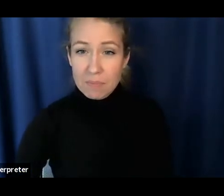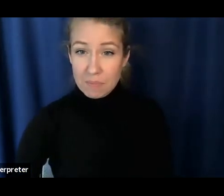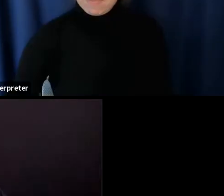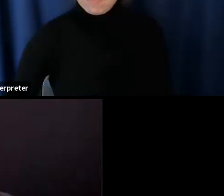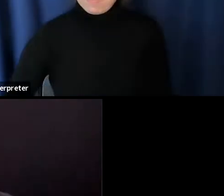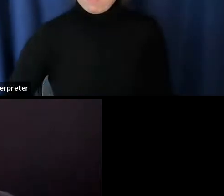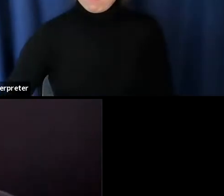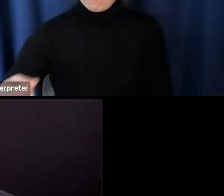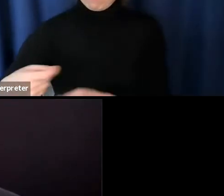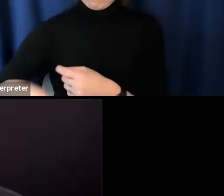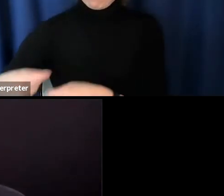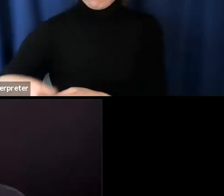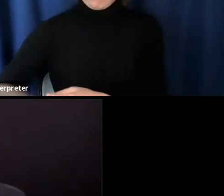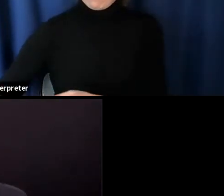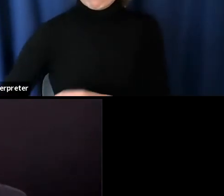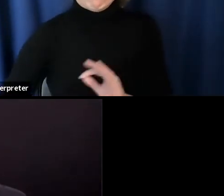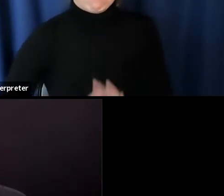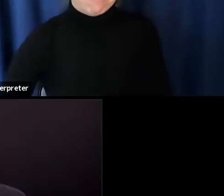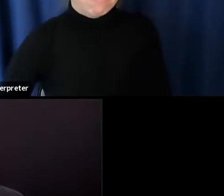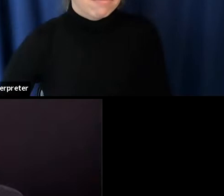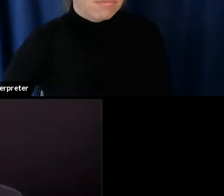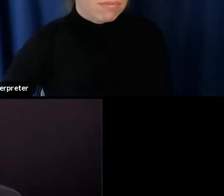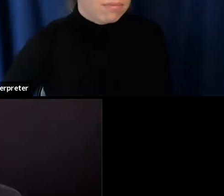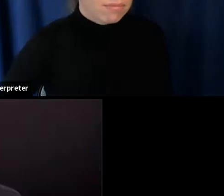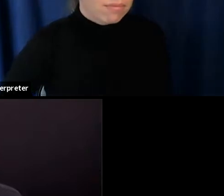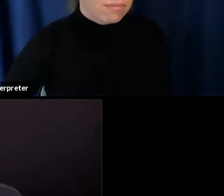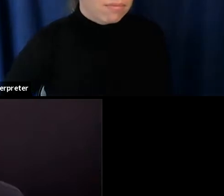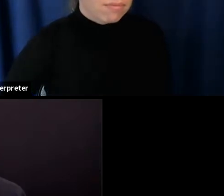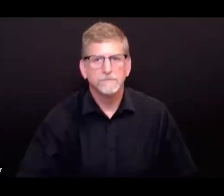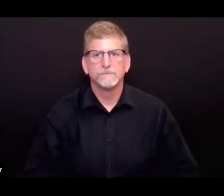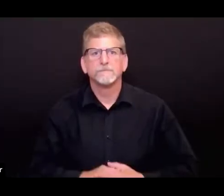to increase these behaviors in a way that would be still very helpful.